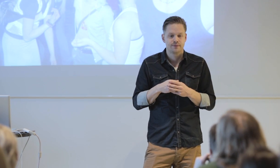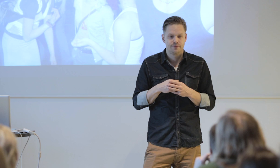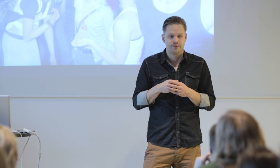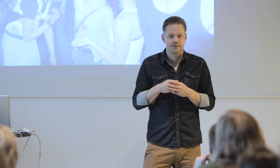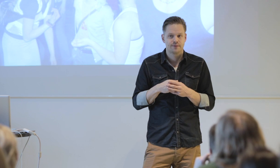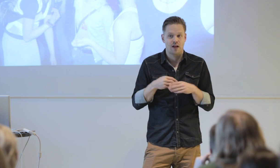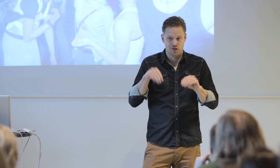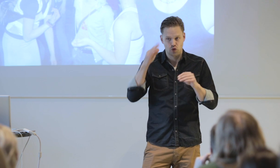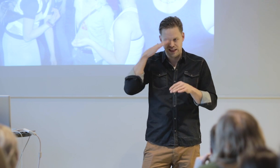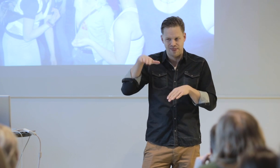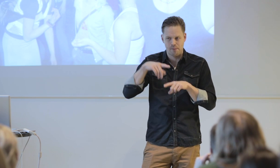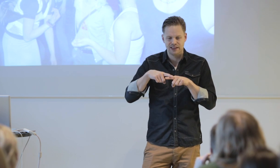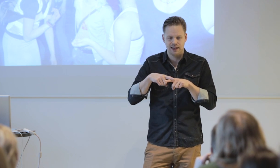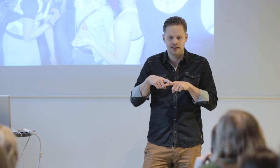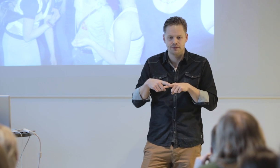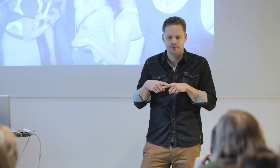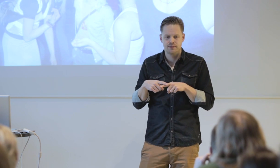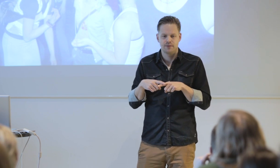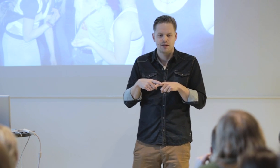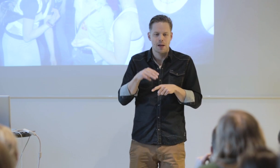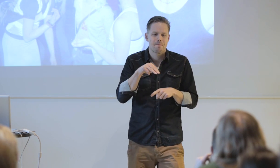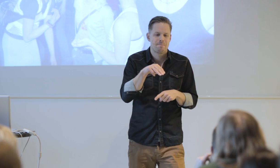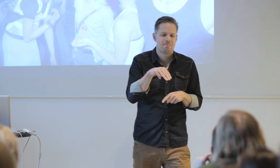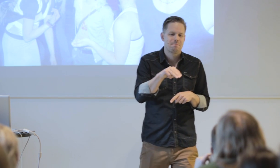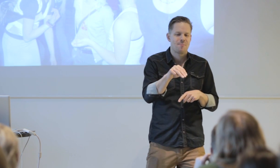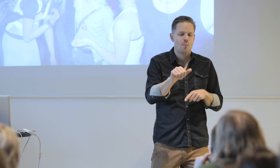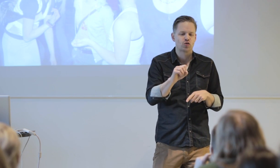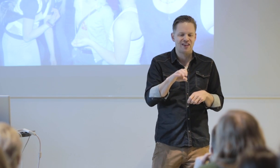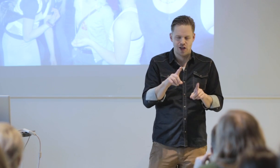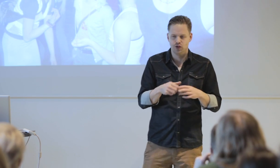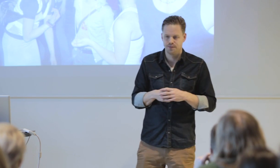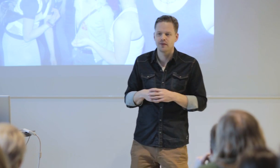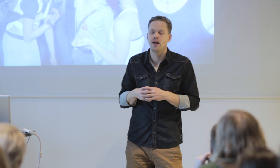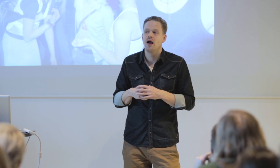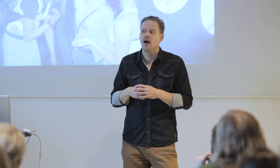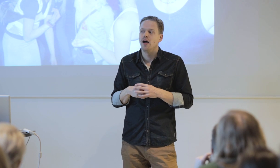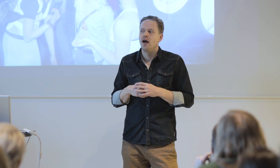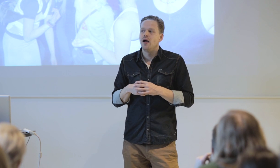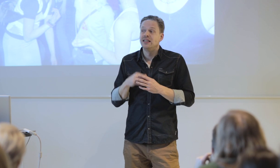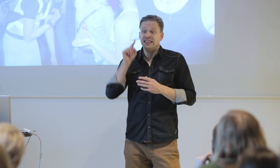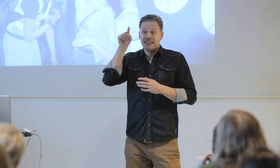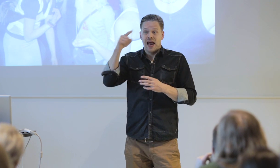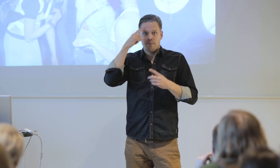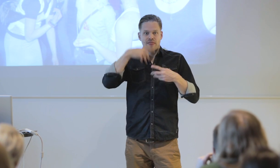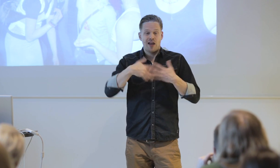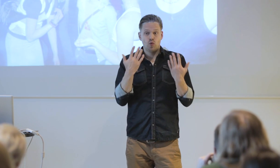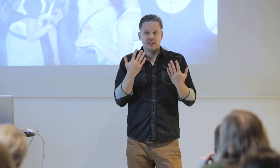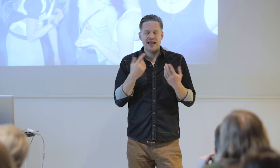to become a teacher, you know, that's the Master of Education studies, I started there in Jyväskylä, and